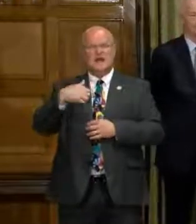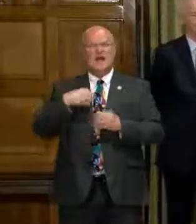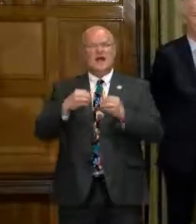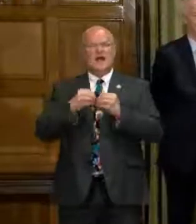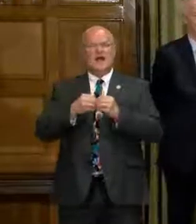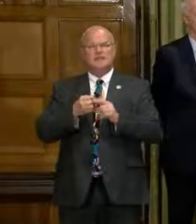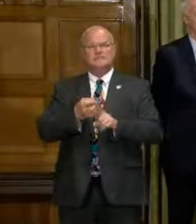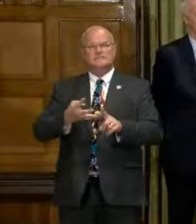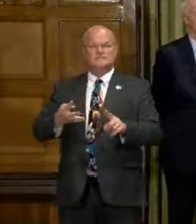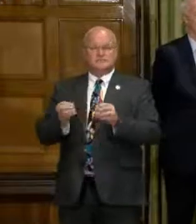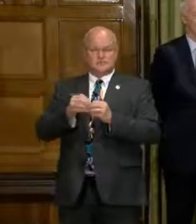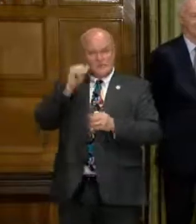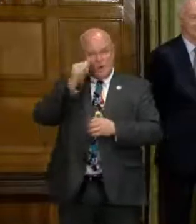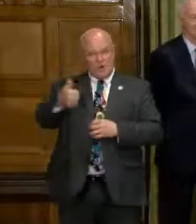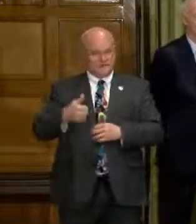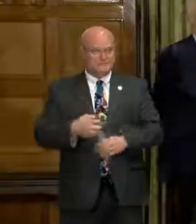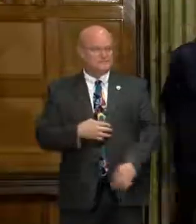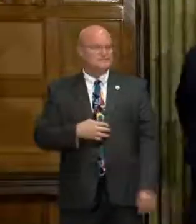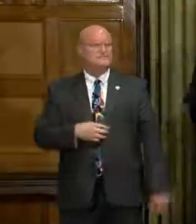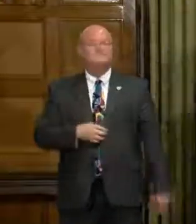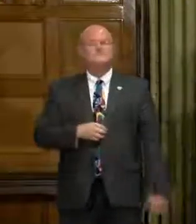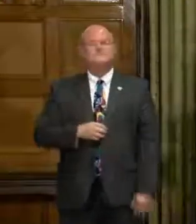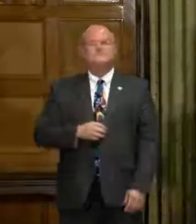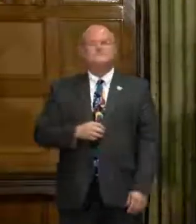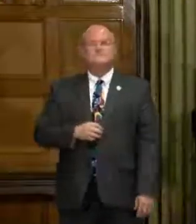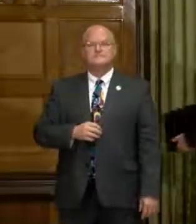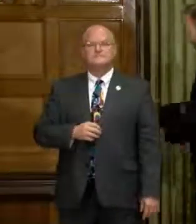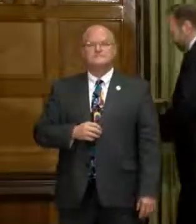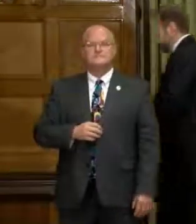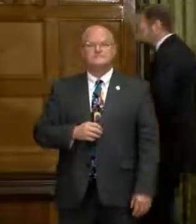more details, though, tomorrow.